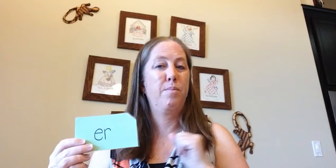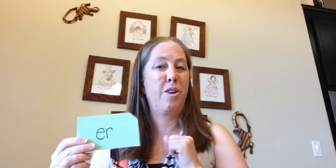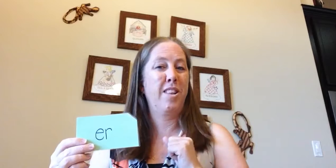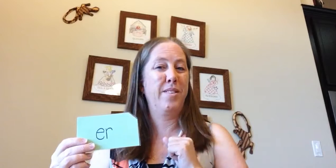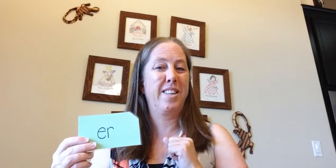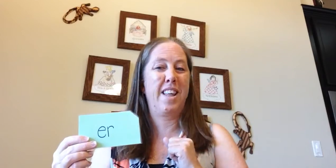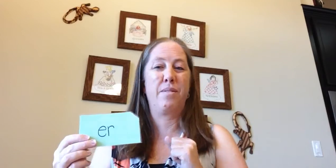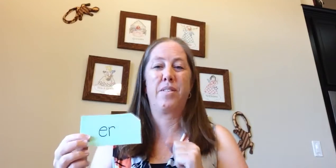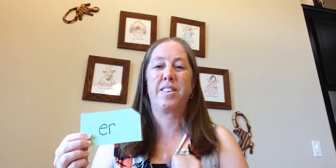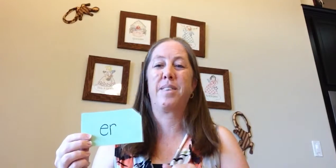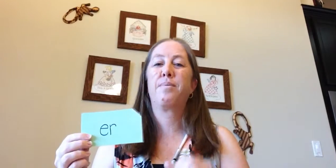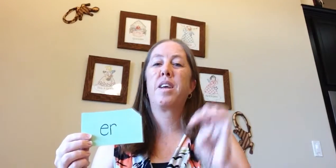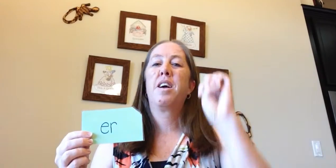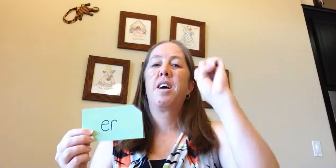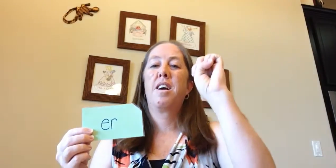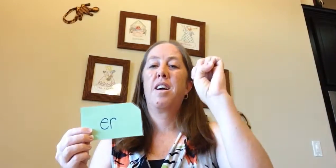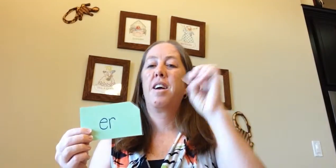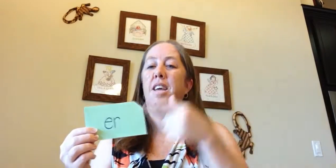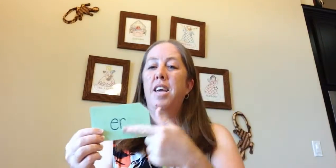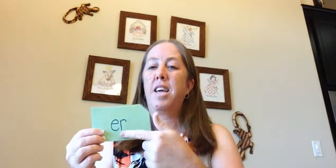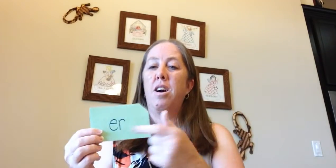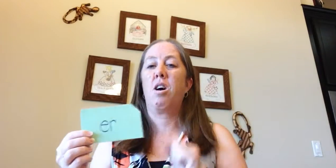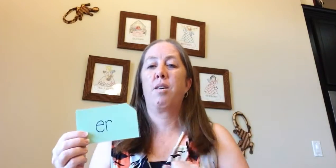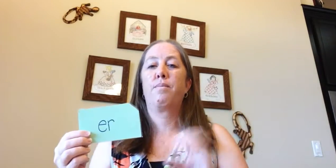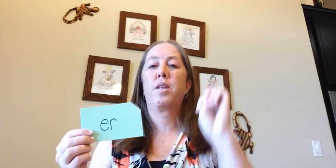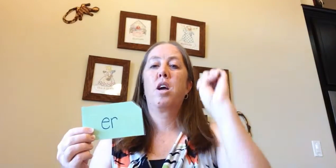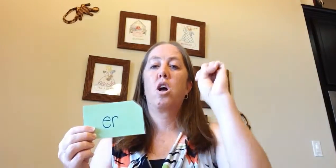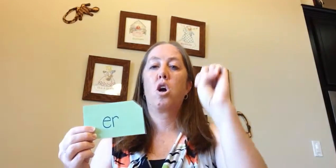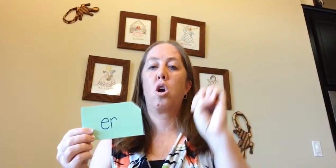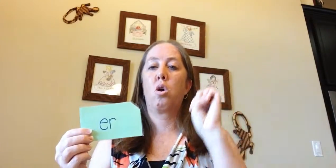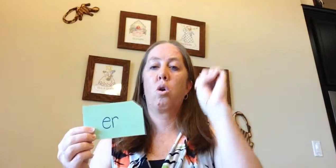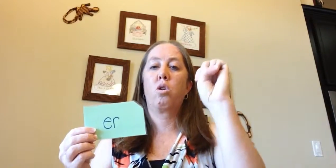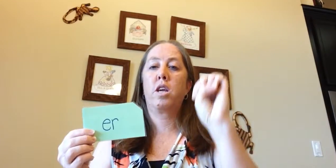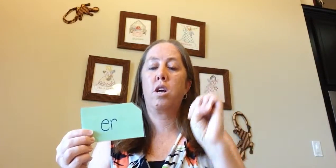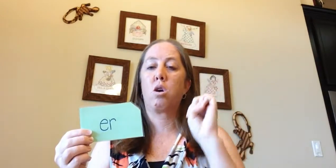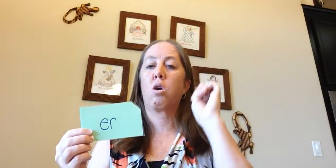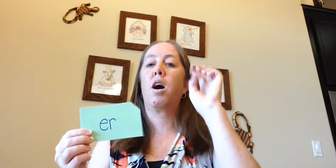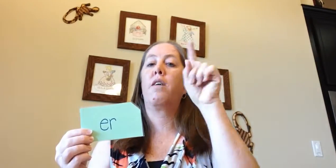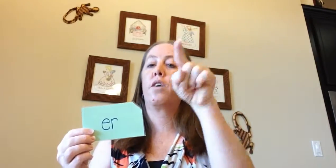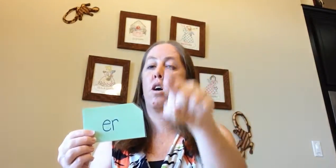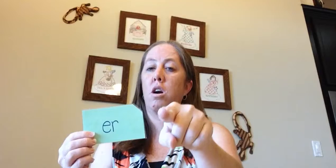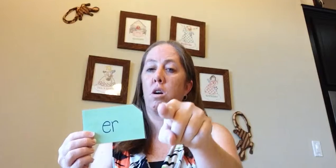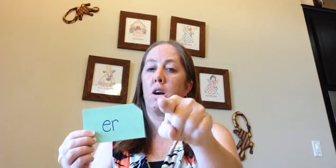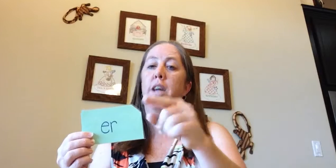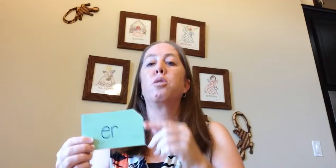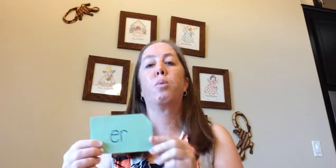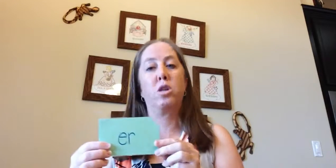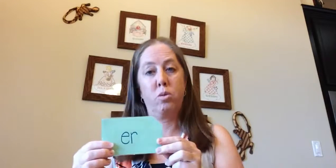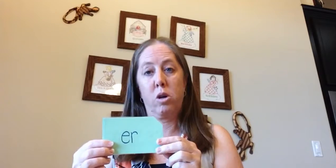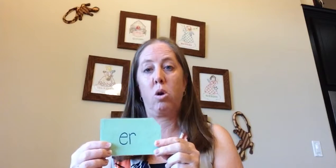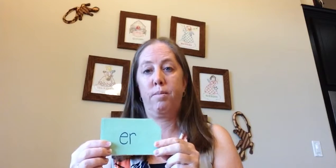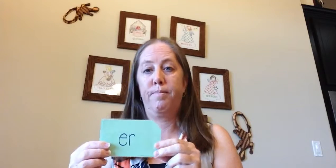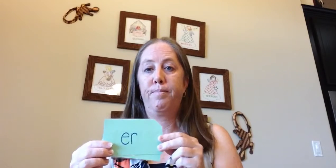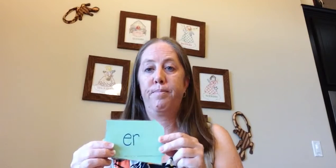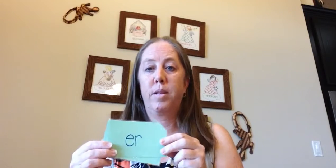Sorry, let me skip that one for a sec. E-R. Er the year of her, and you point to a girl.